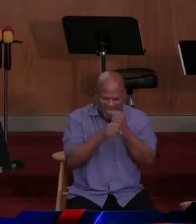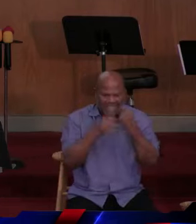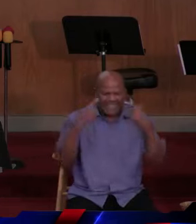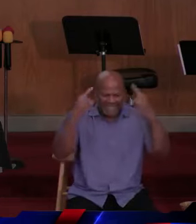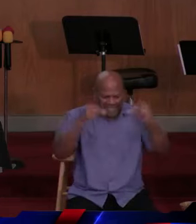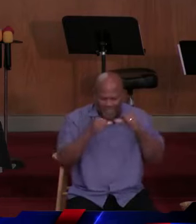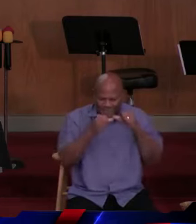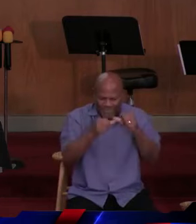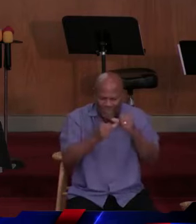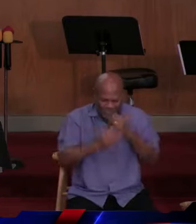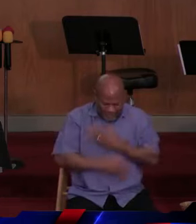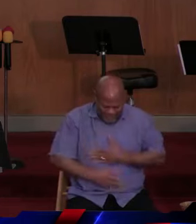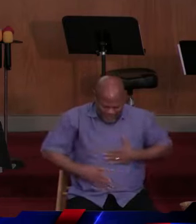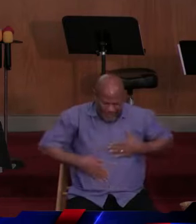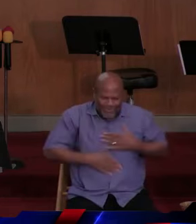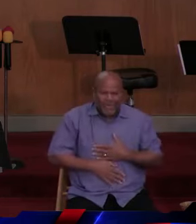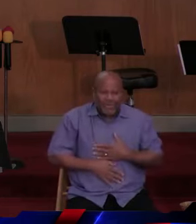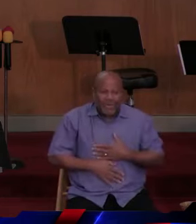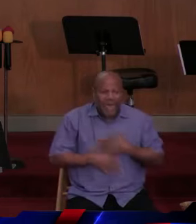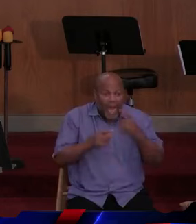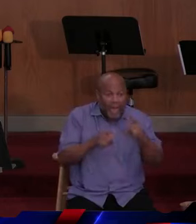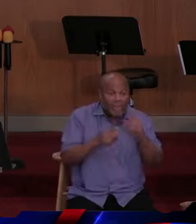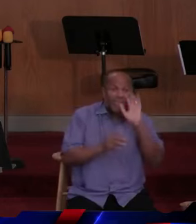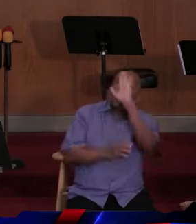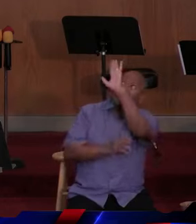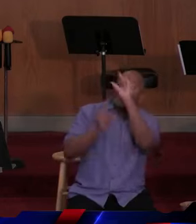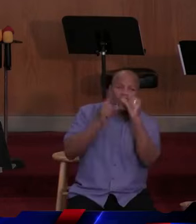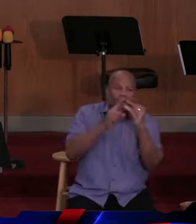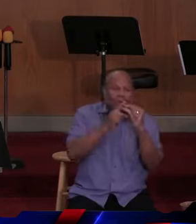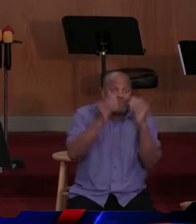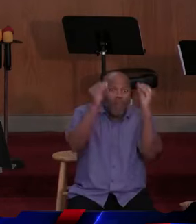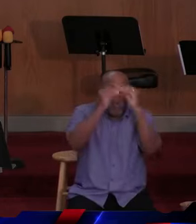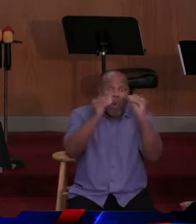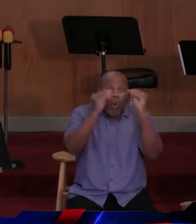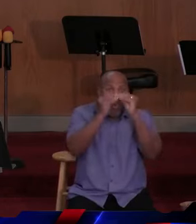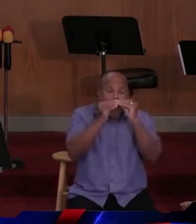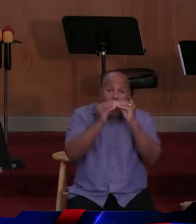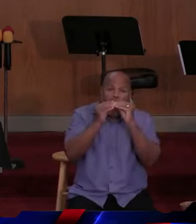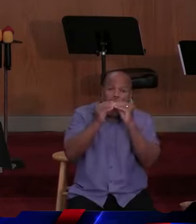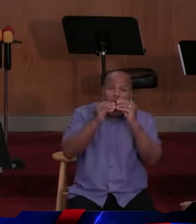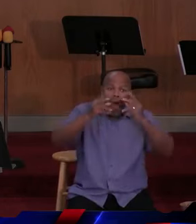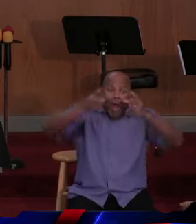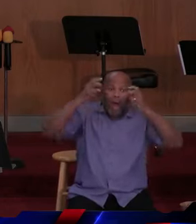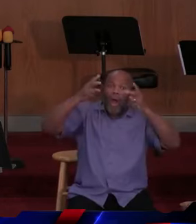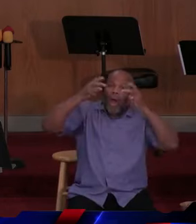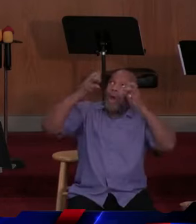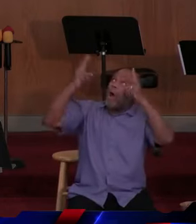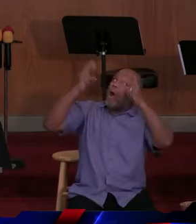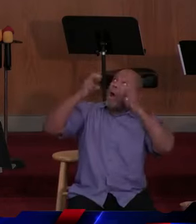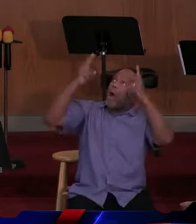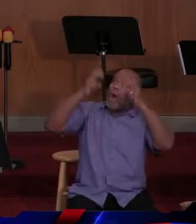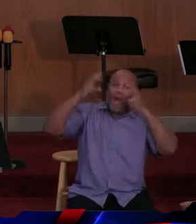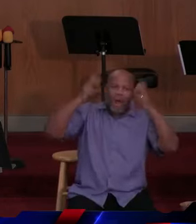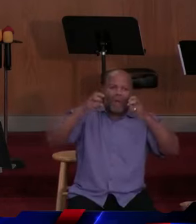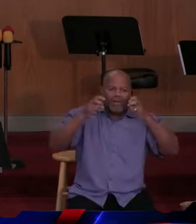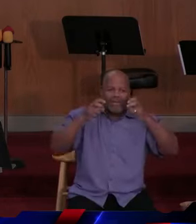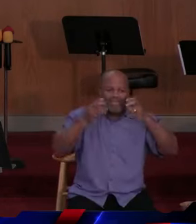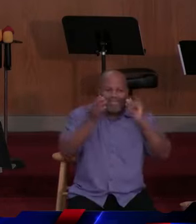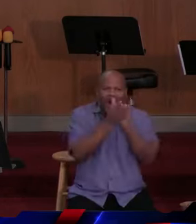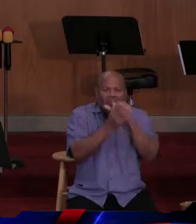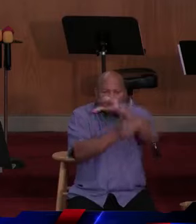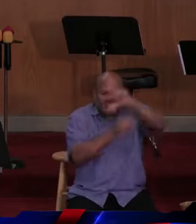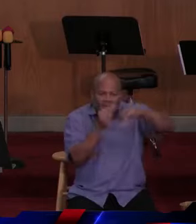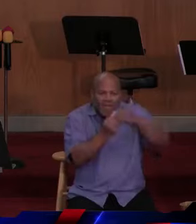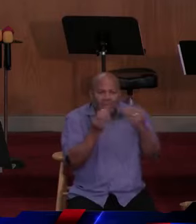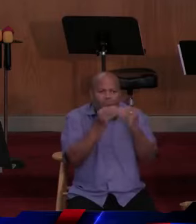What we discover is the more we receive a word of God, the more we will want the fellowship of the God of that word.